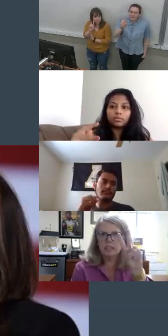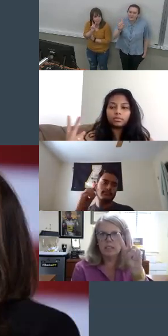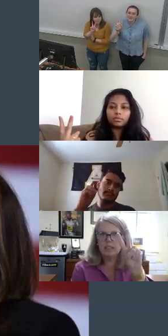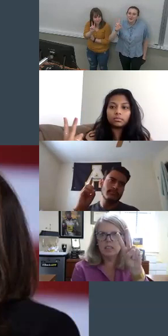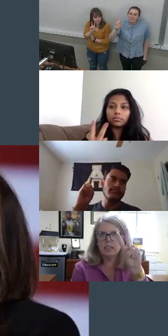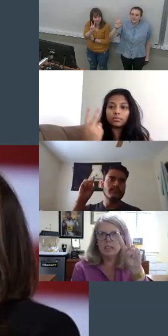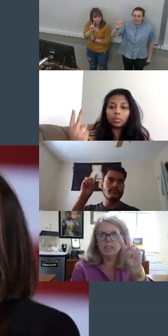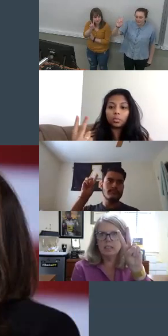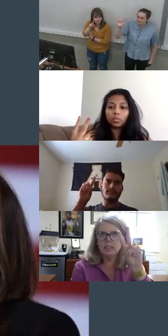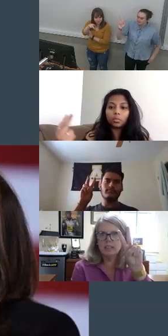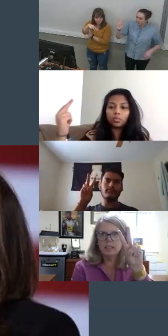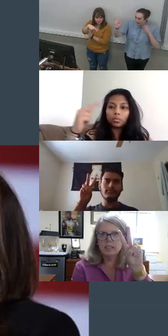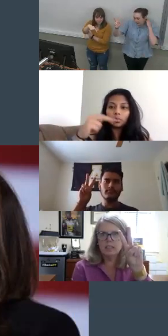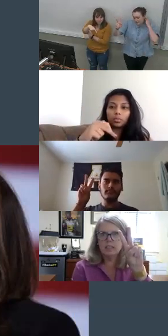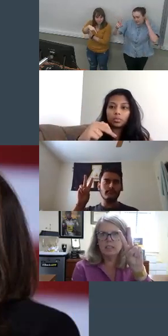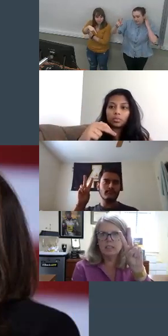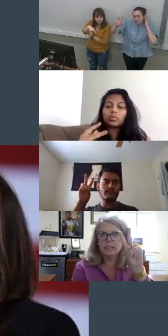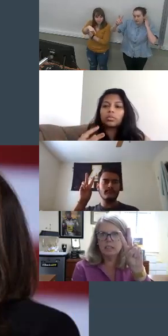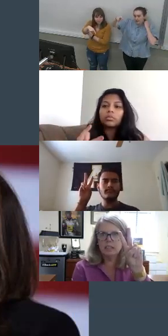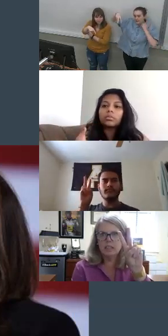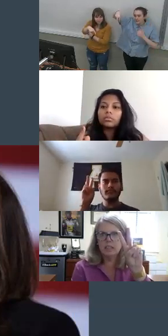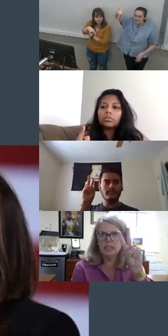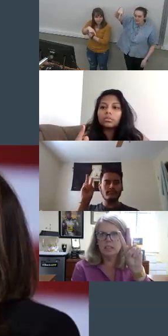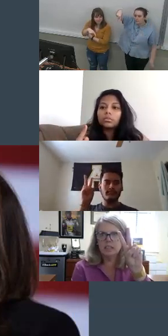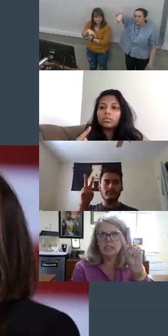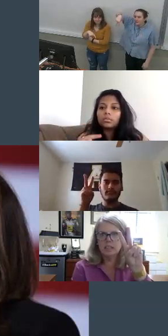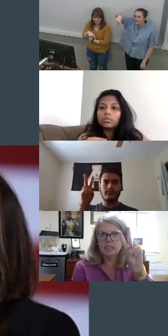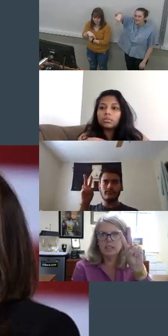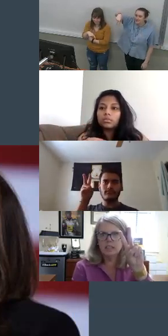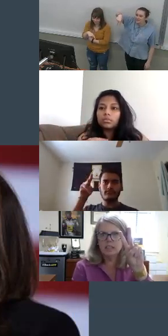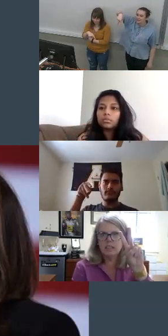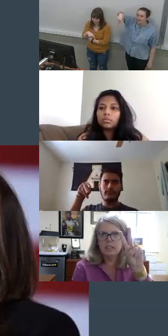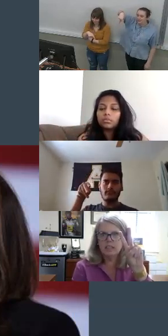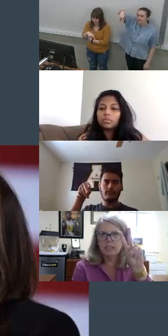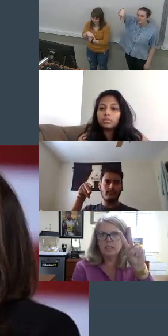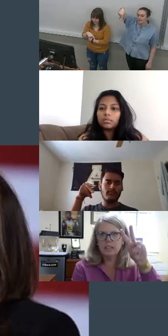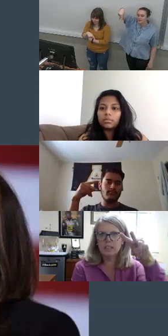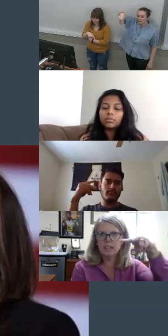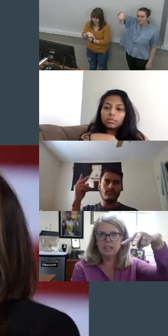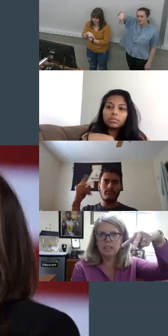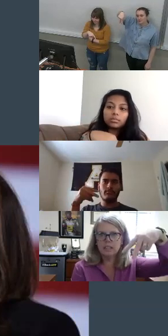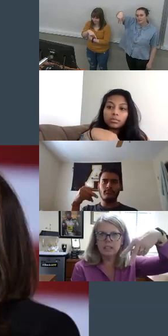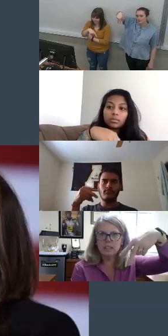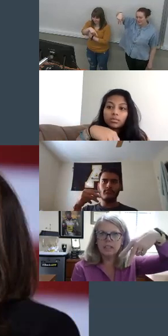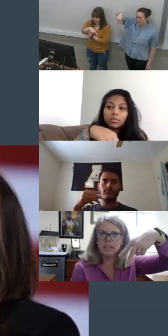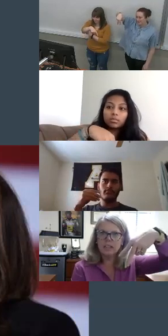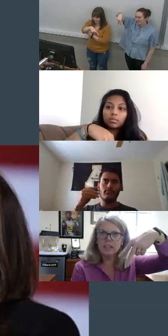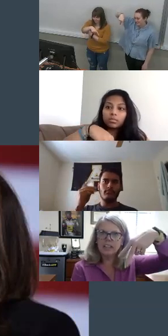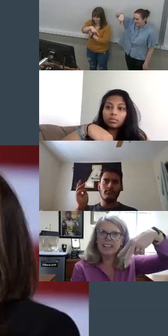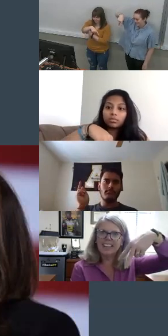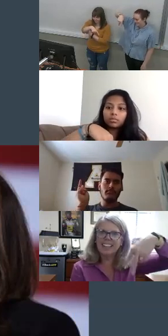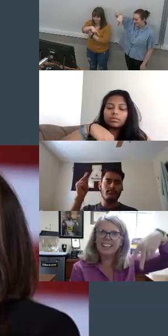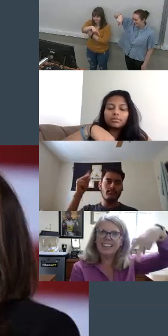circle. And then P, how I like to remember it, is if a boy is standing, that's where he